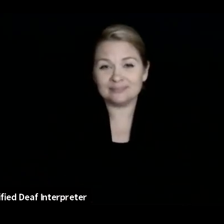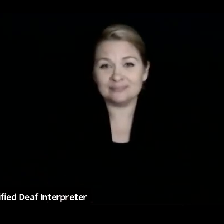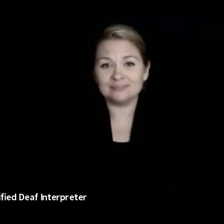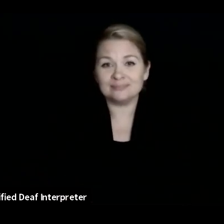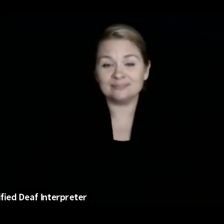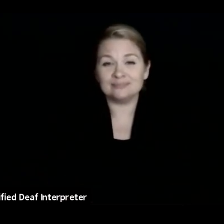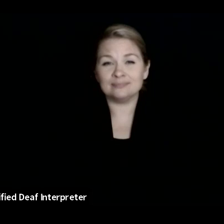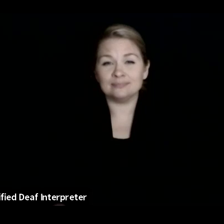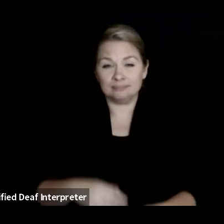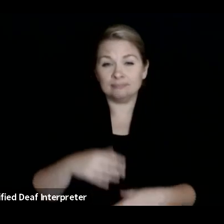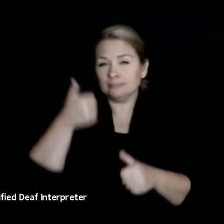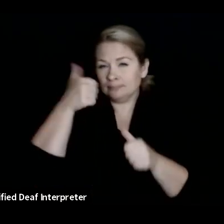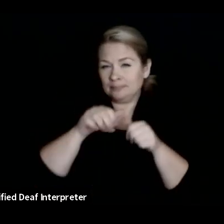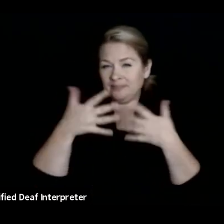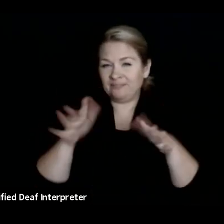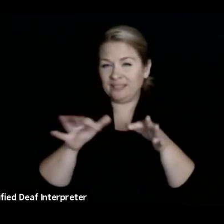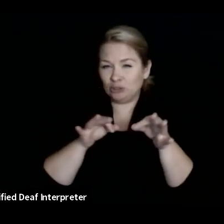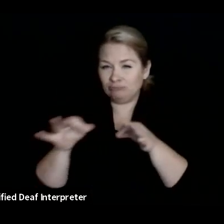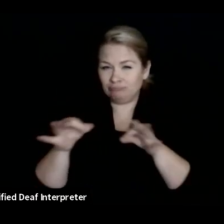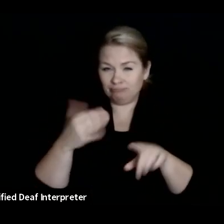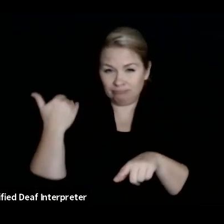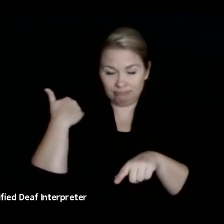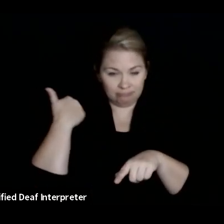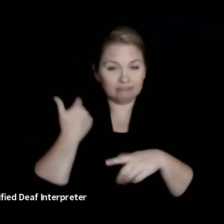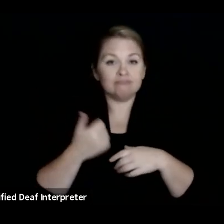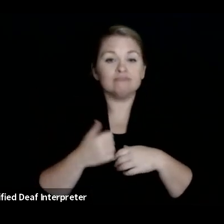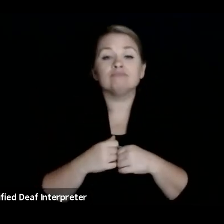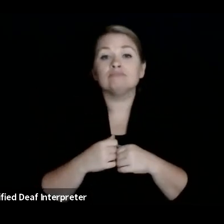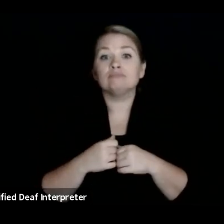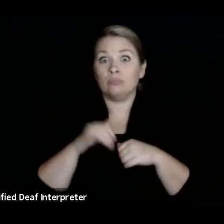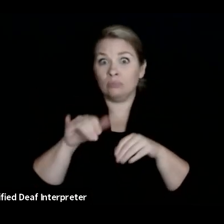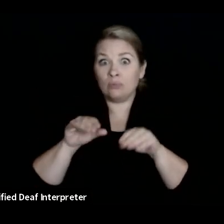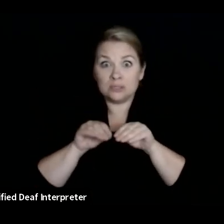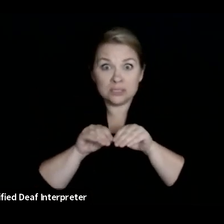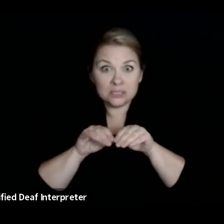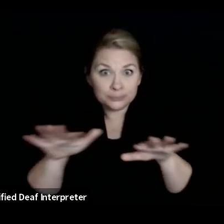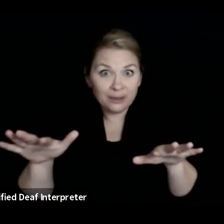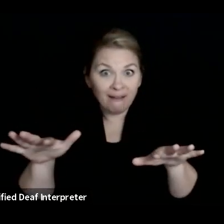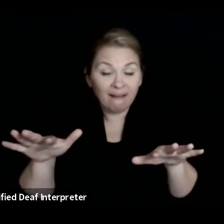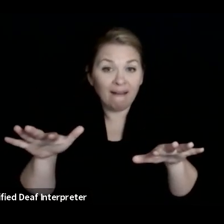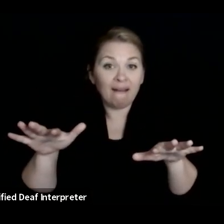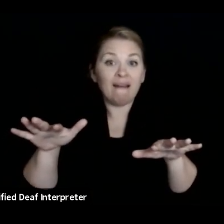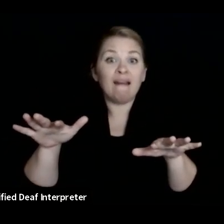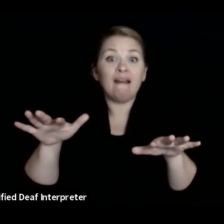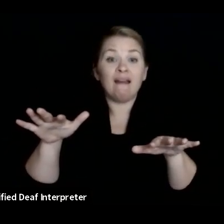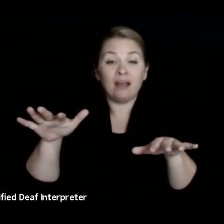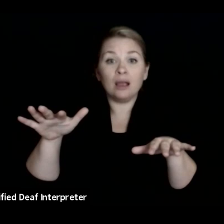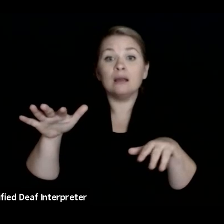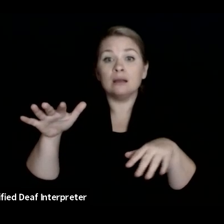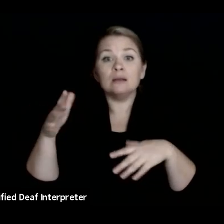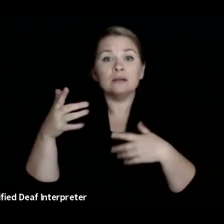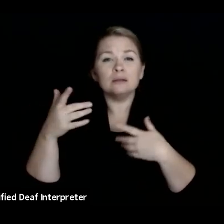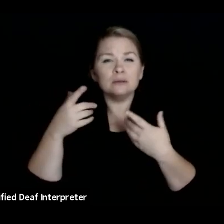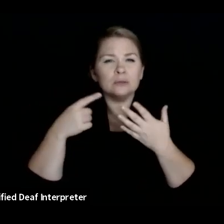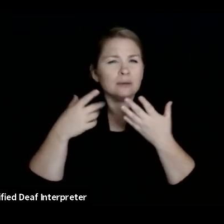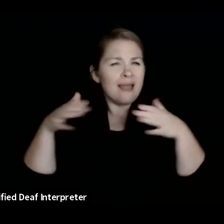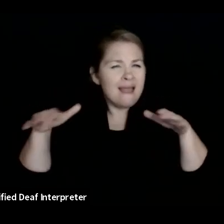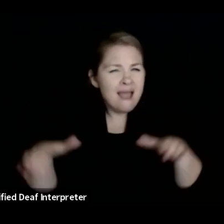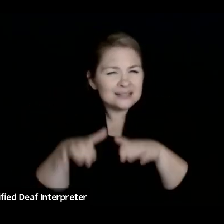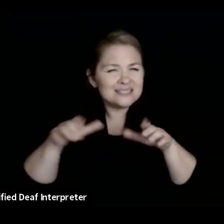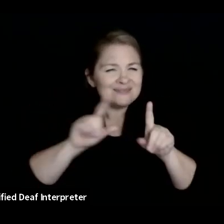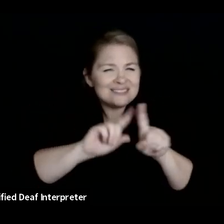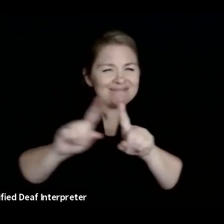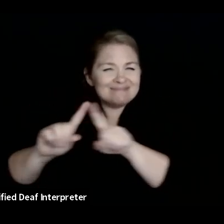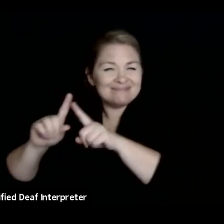reflects activity and spread 2 weeks or more in the past. So as we're talking about these cases,